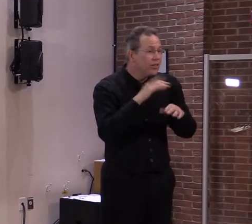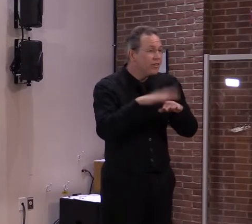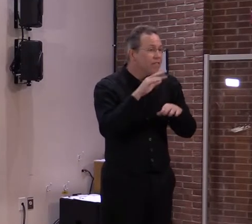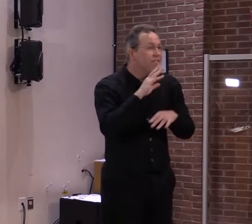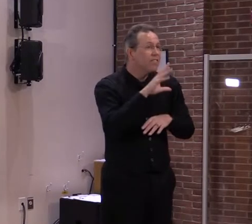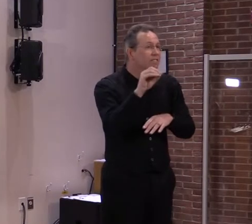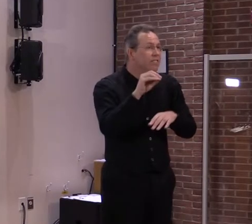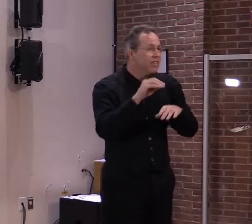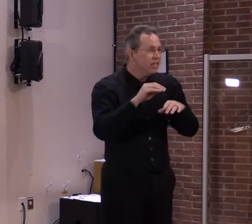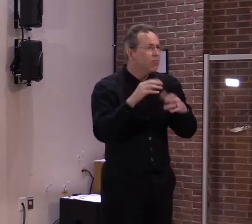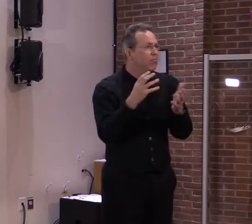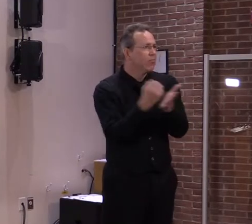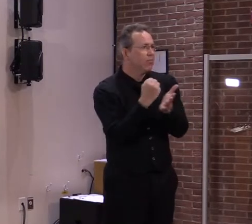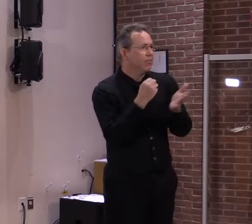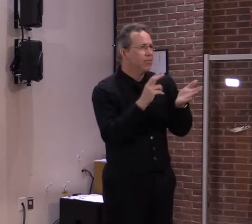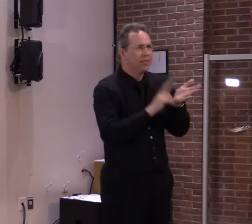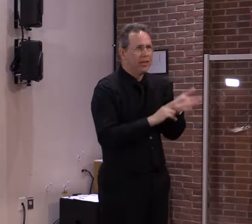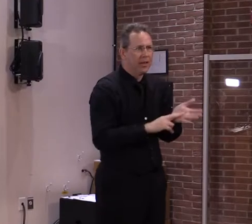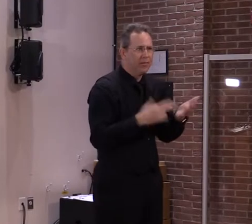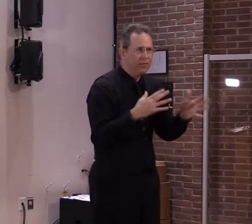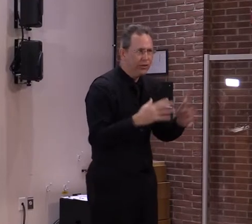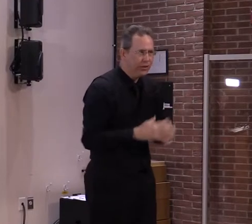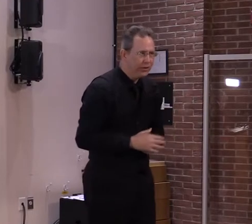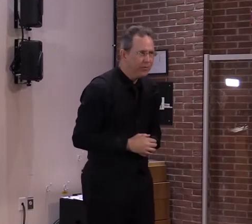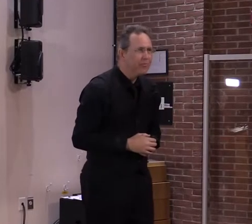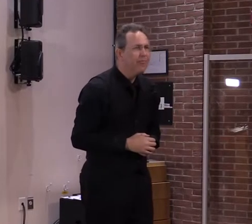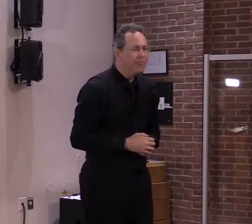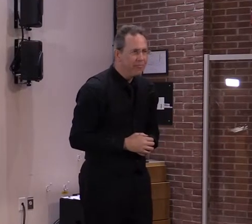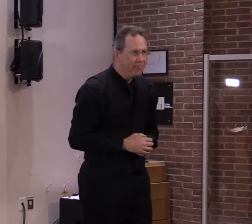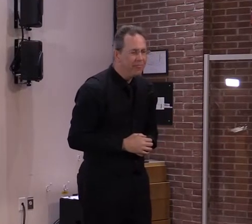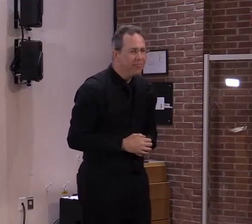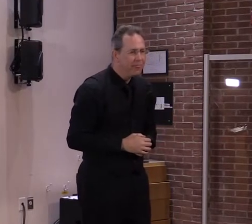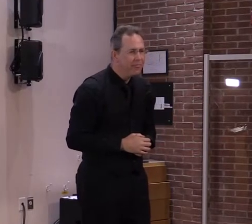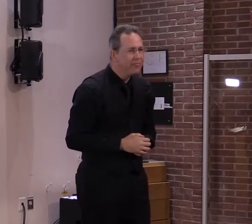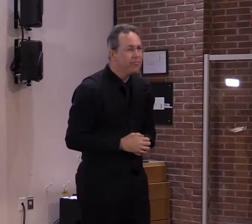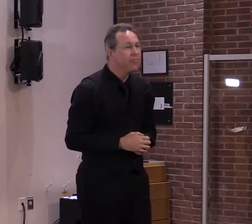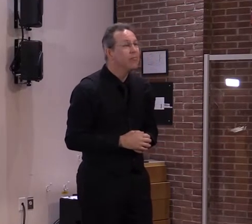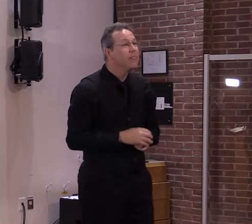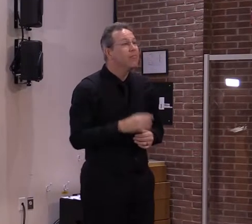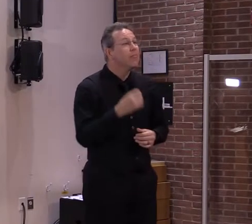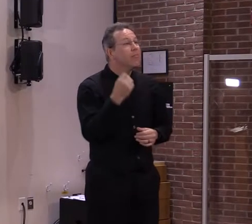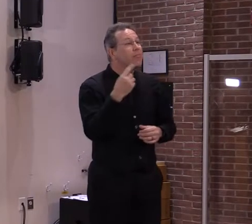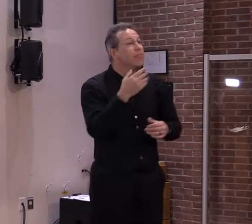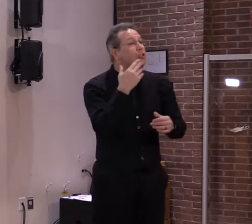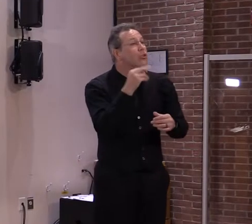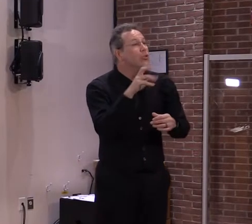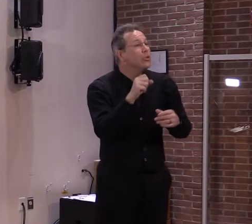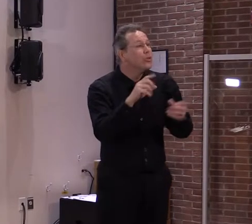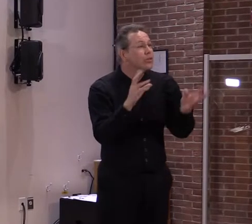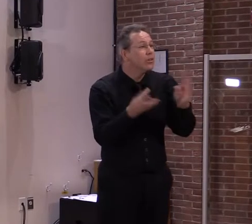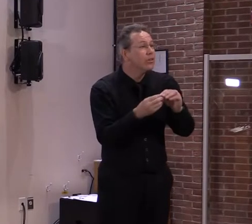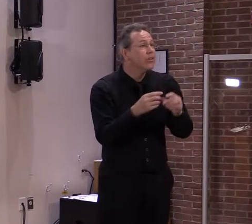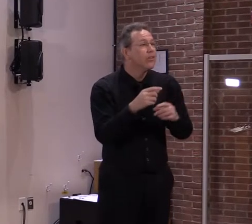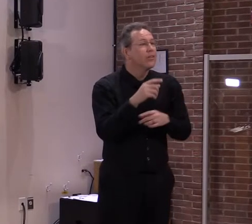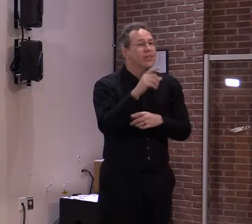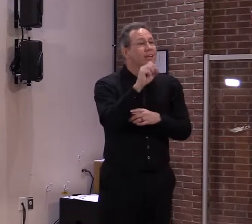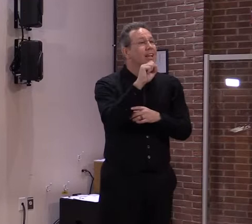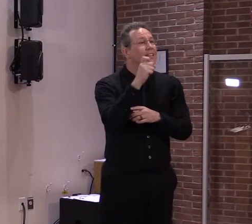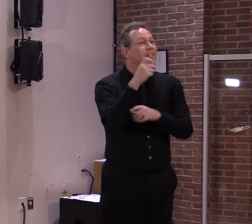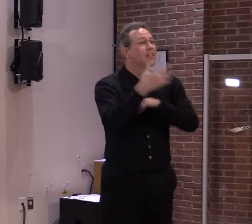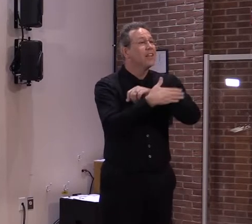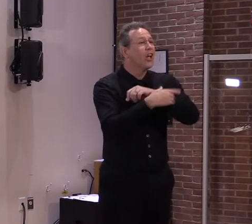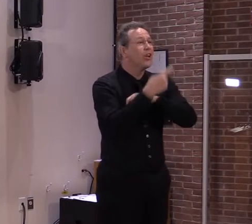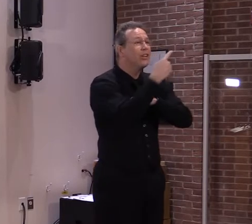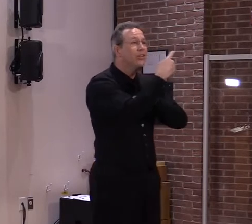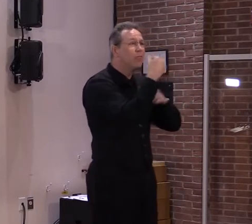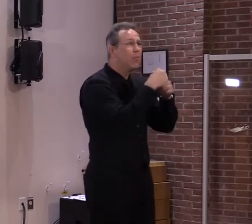was last week, have made appointments. I have some good news regarding Essex County. The mobile clinic scheduled for